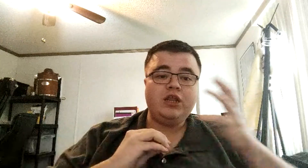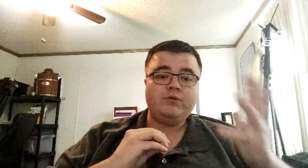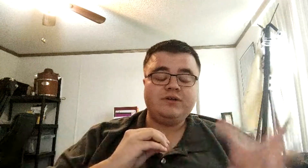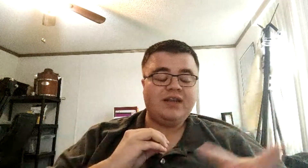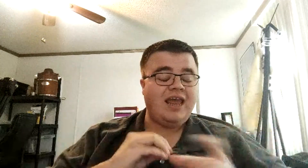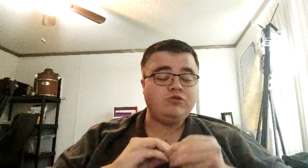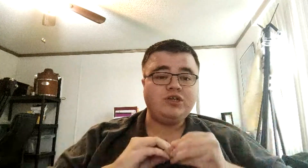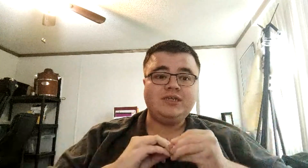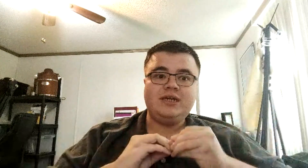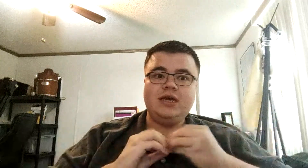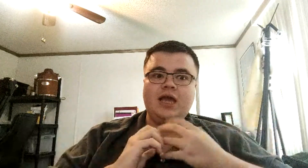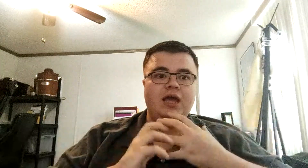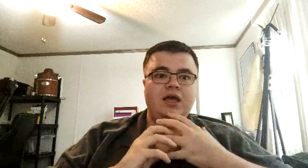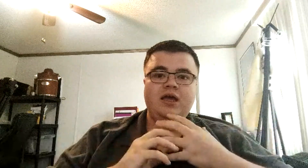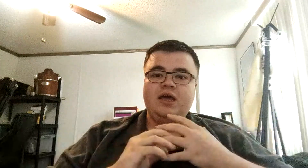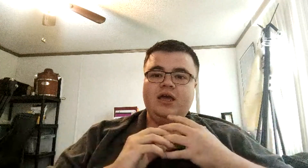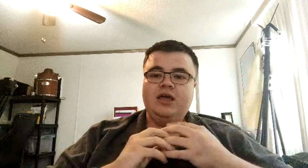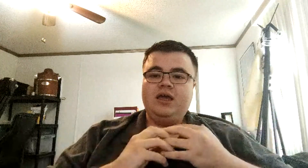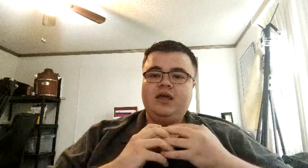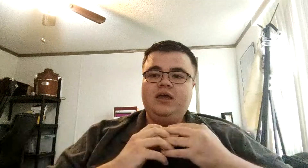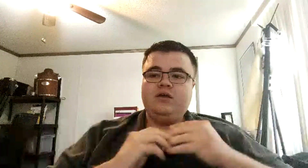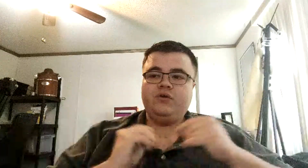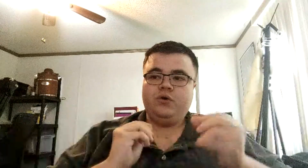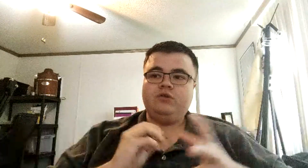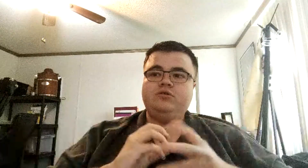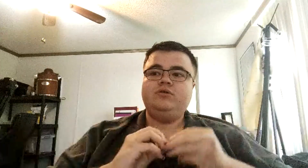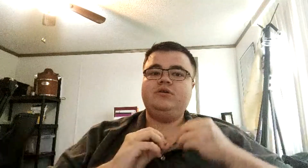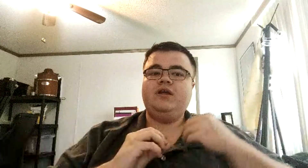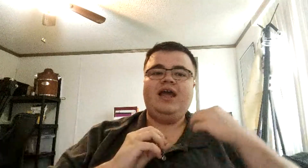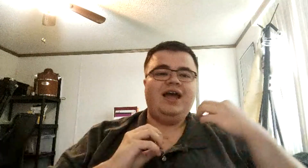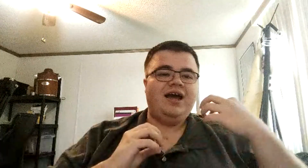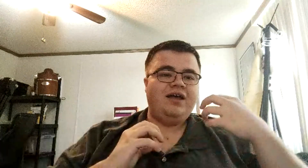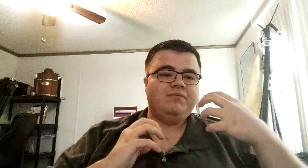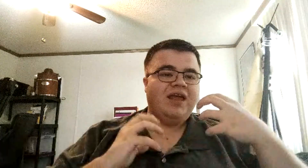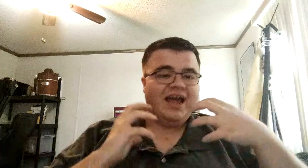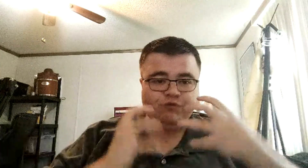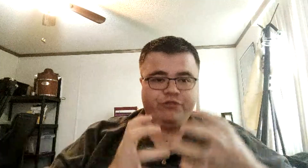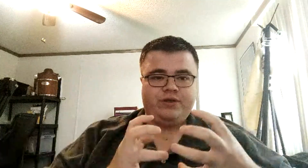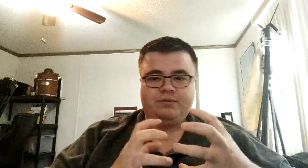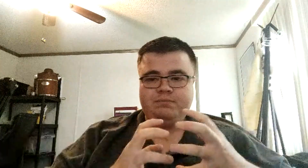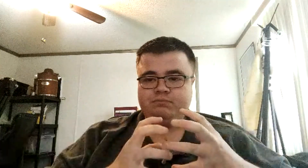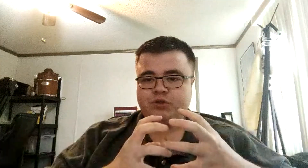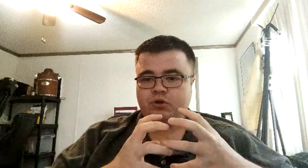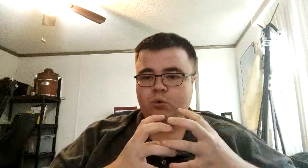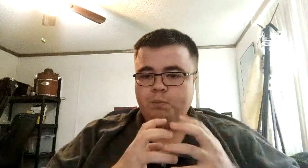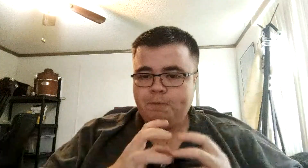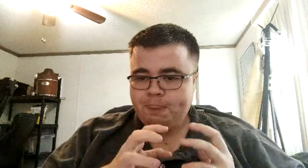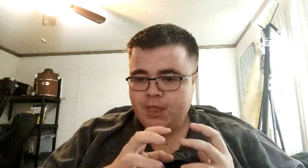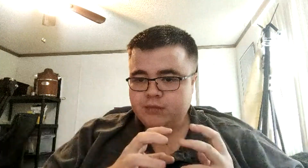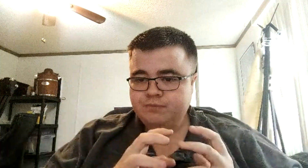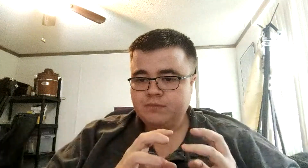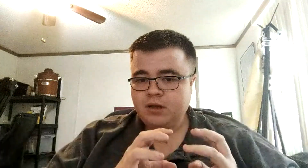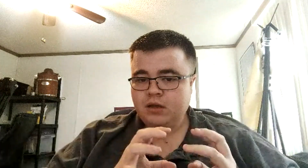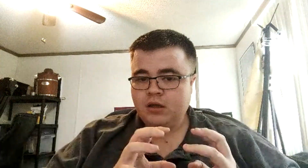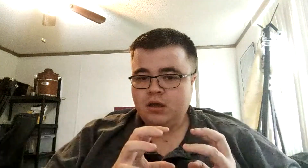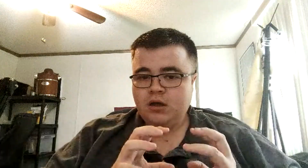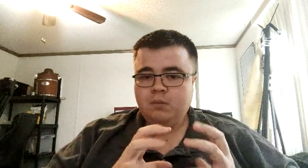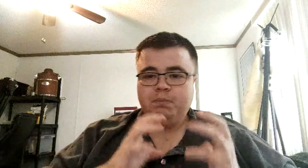the linguistic culture, and everything. So, but